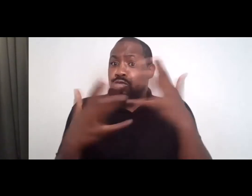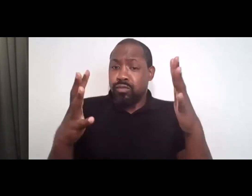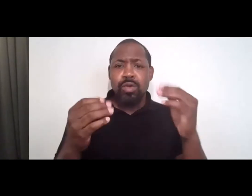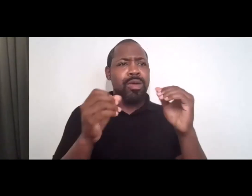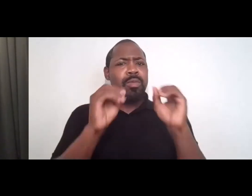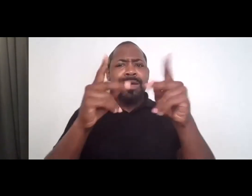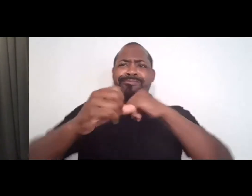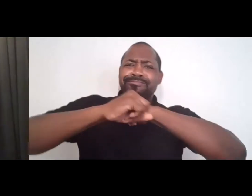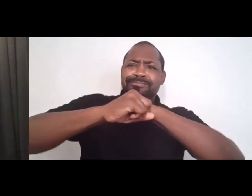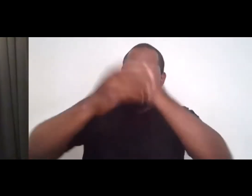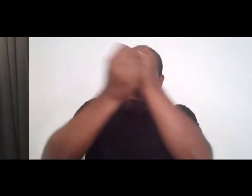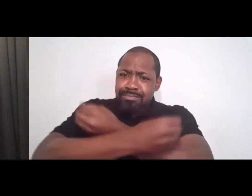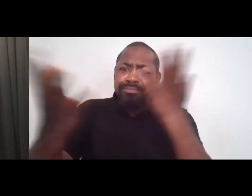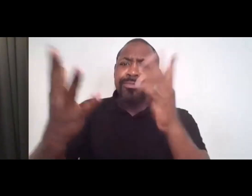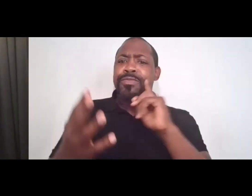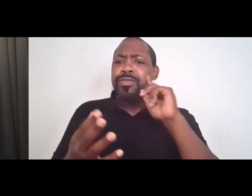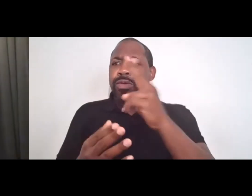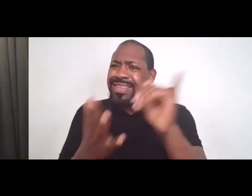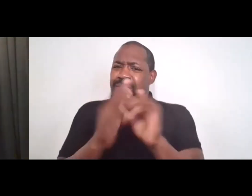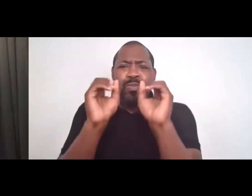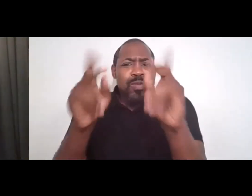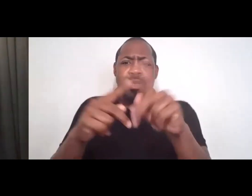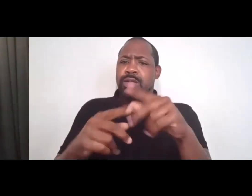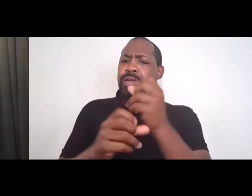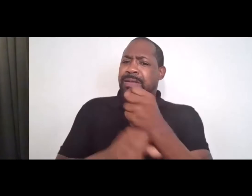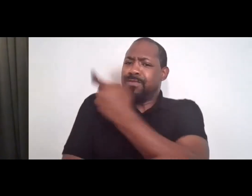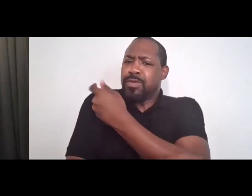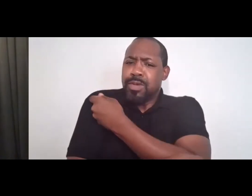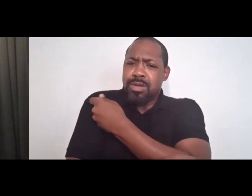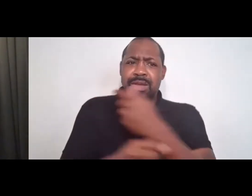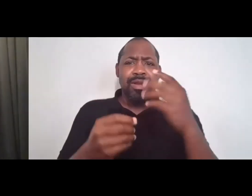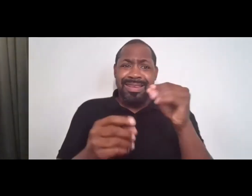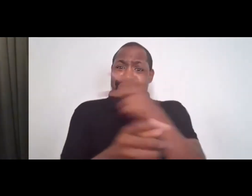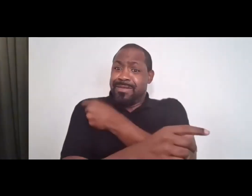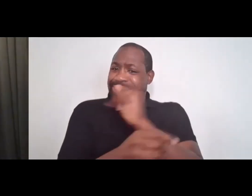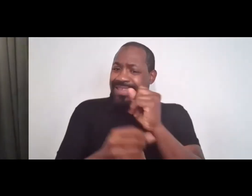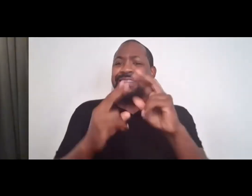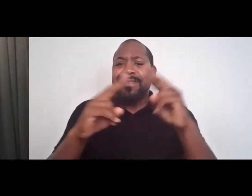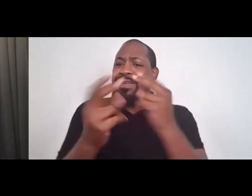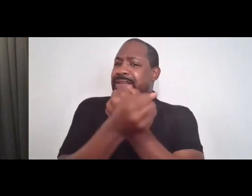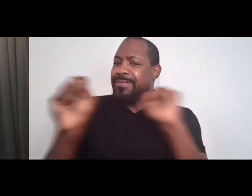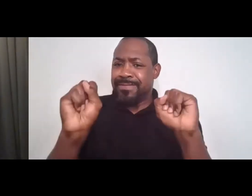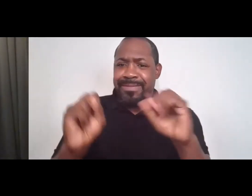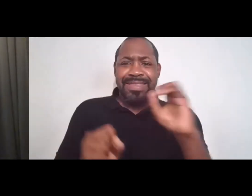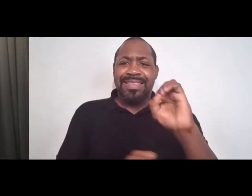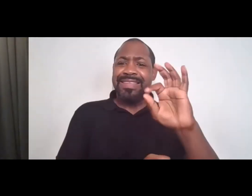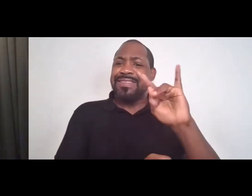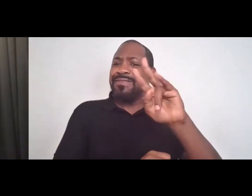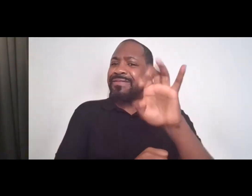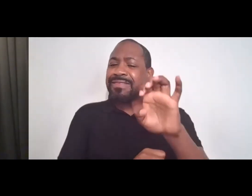like I could say, I'm fully vaccinated and I'm deaf, and that it's all right to get vaccinated, and that it's safe and